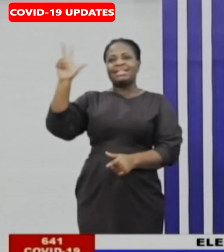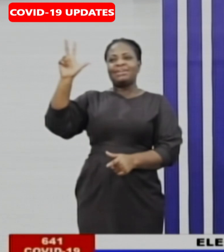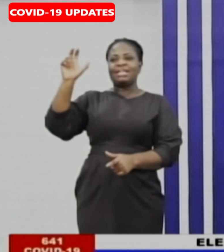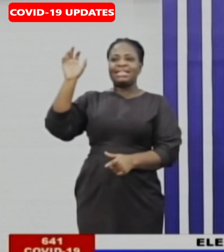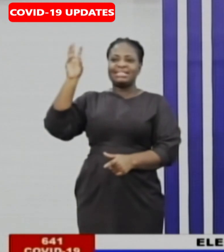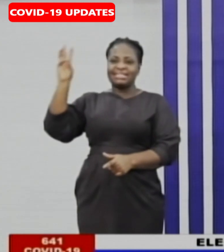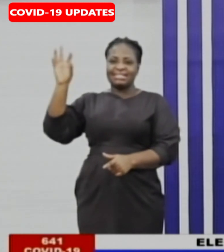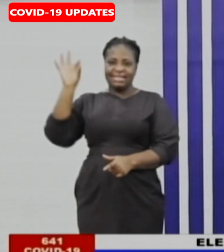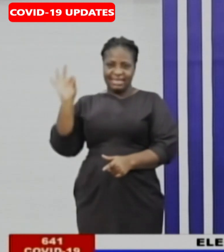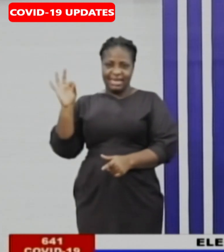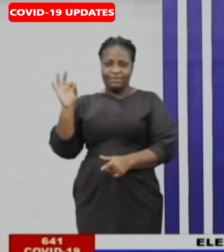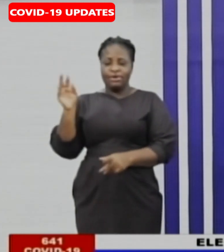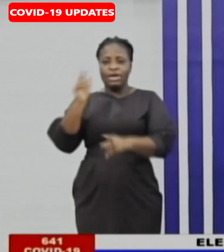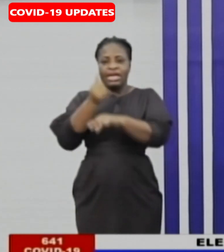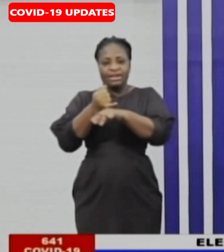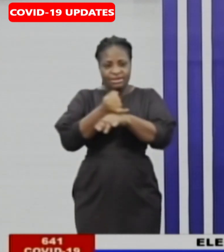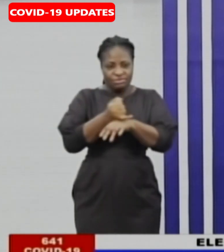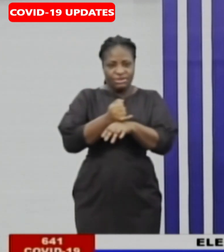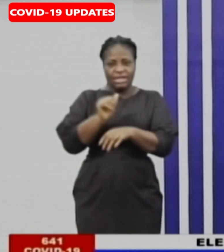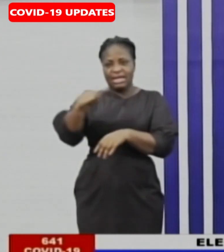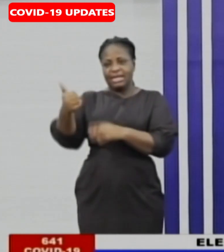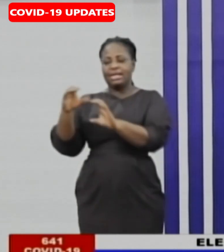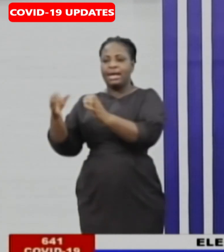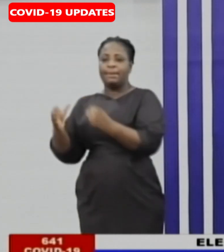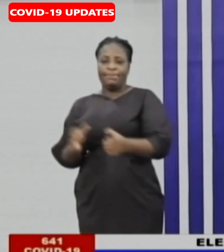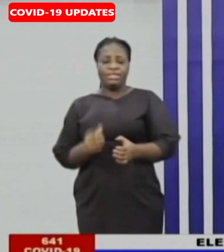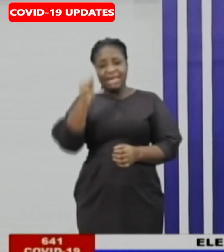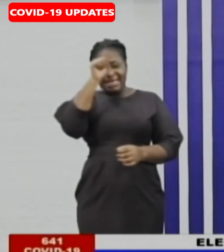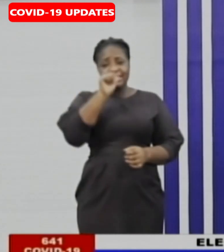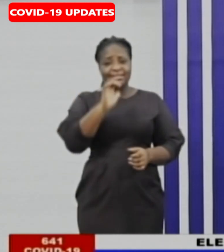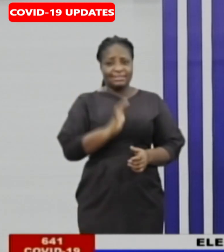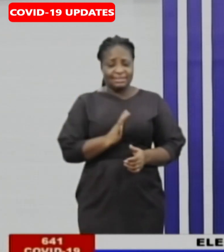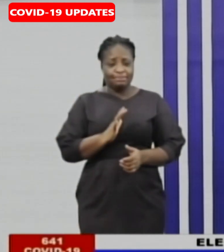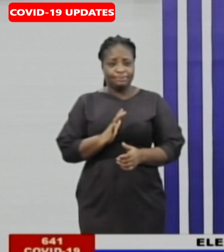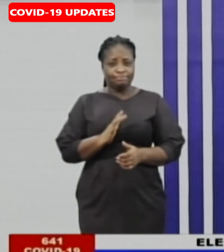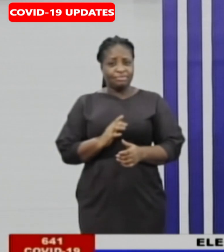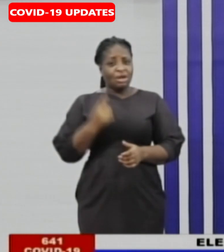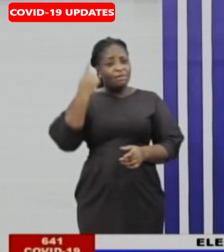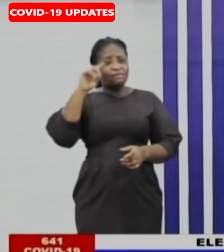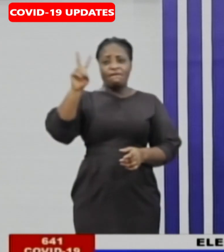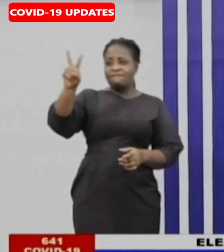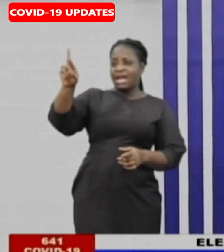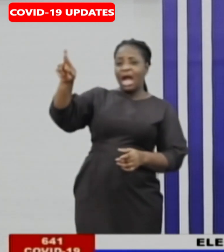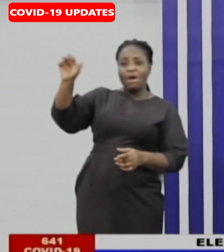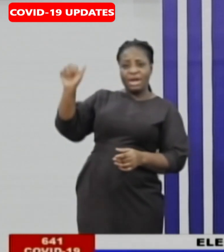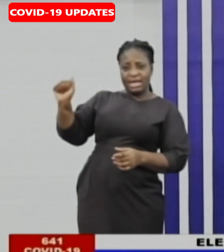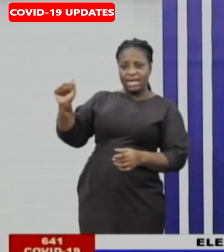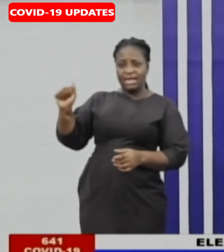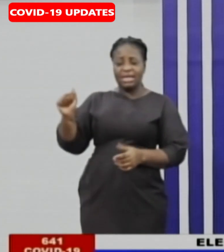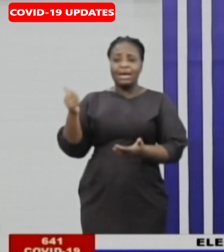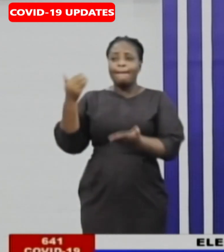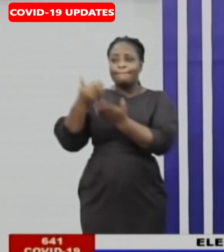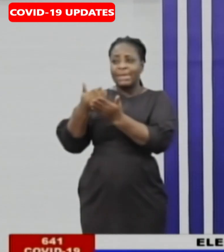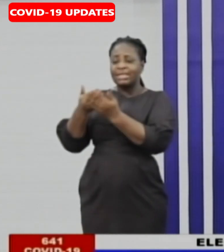369,000 non-life customers. Ladies and gentlemen, for VRA, the total government relief